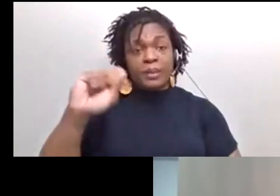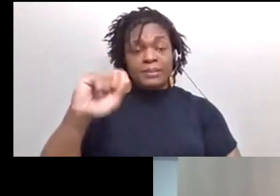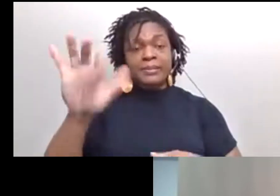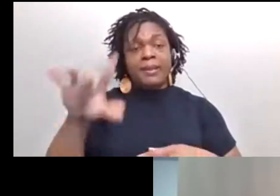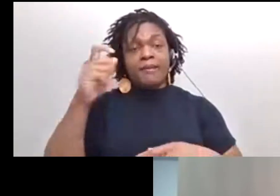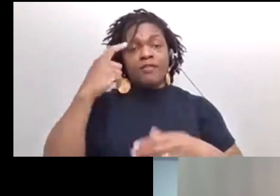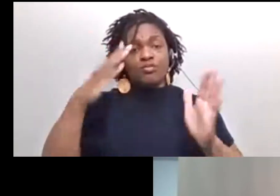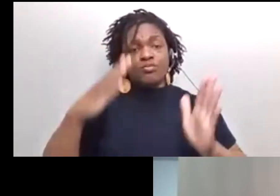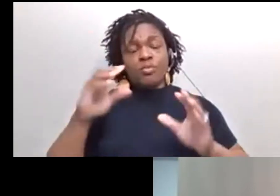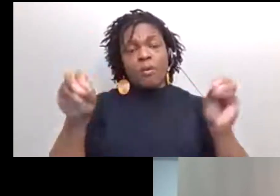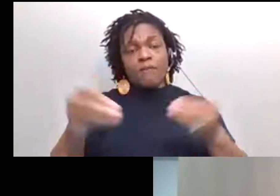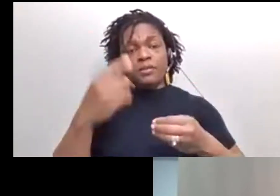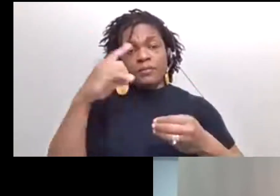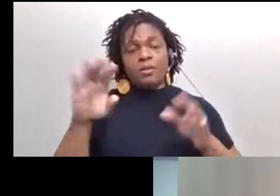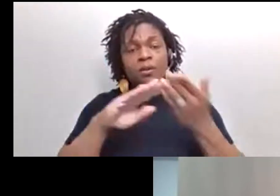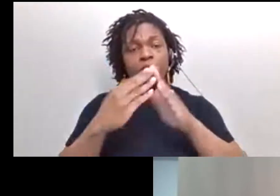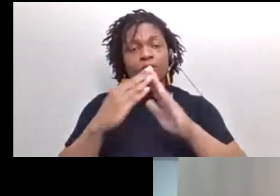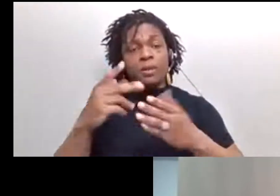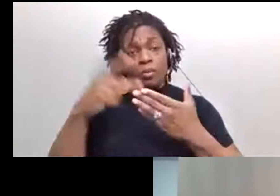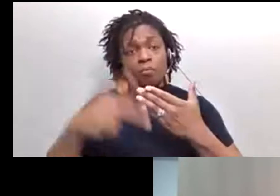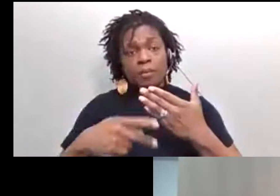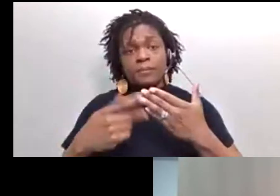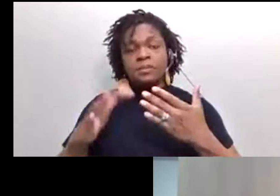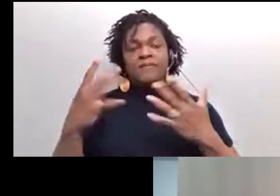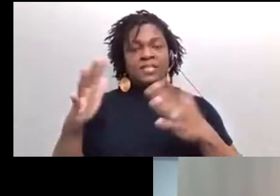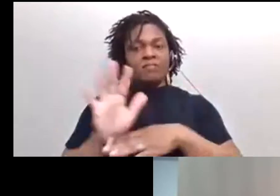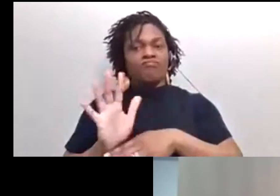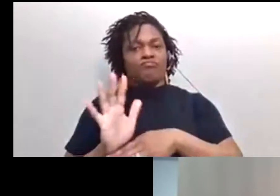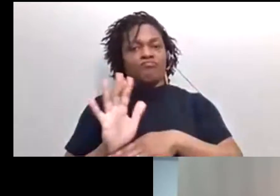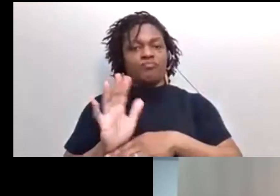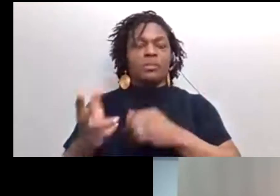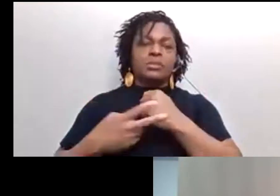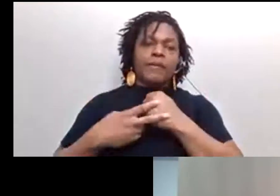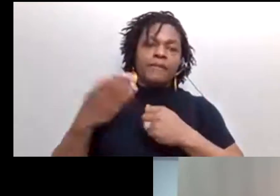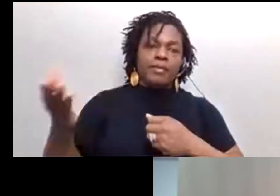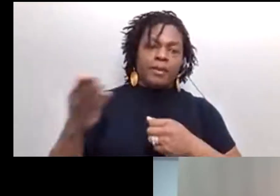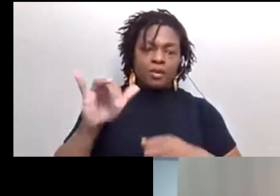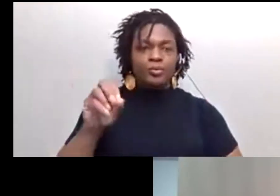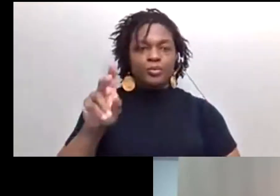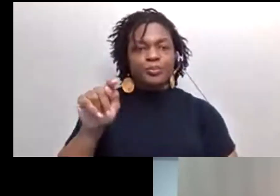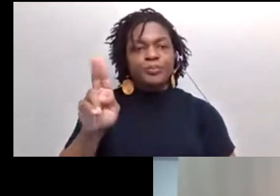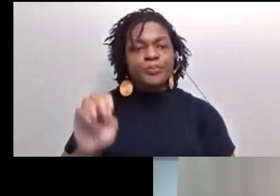Community Programs. It's recorded there. And